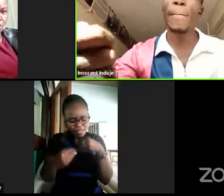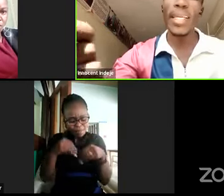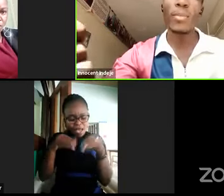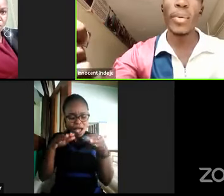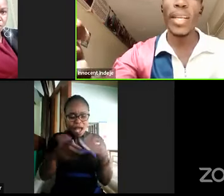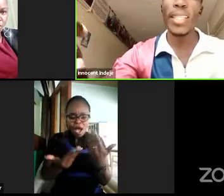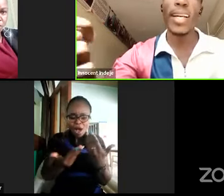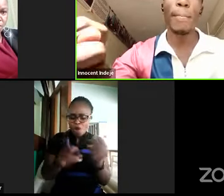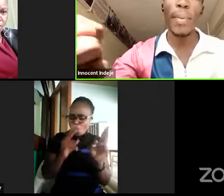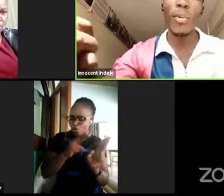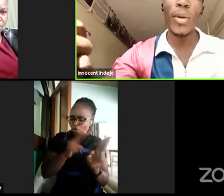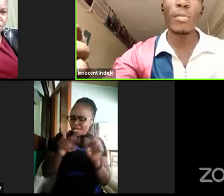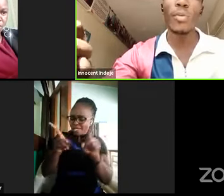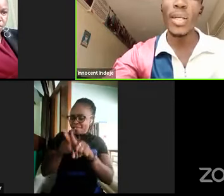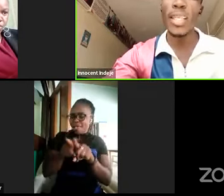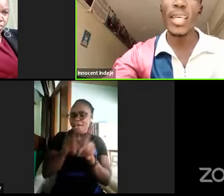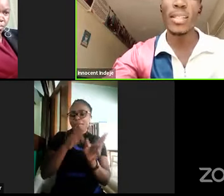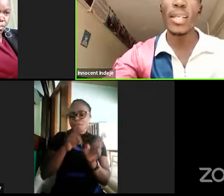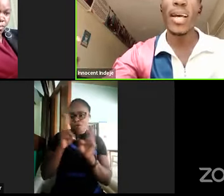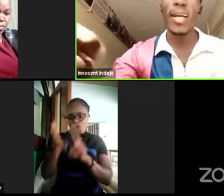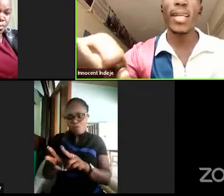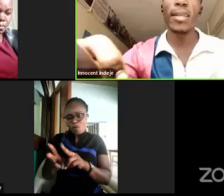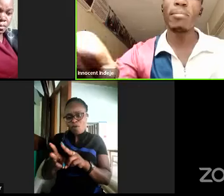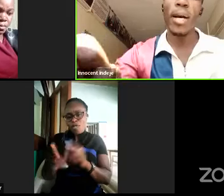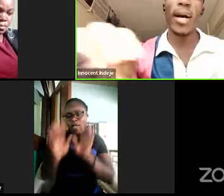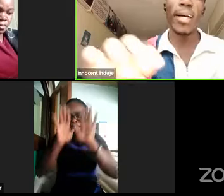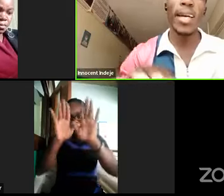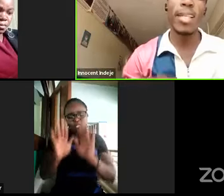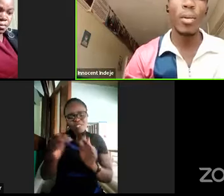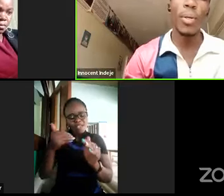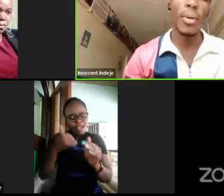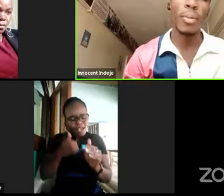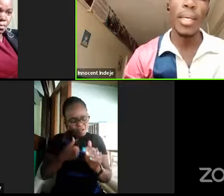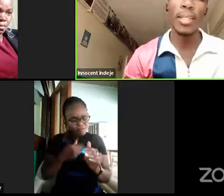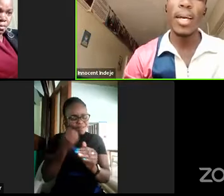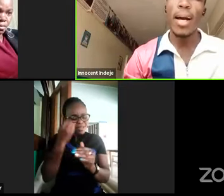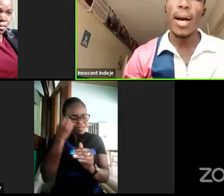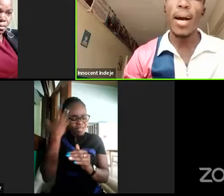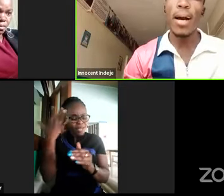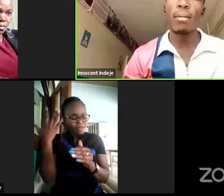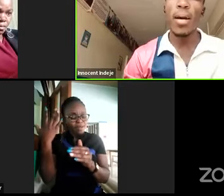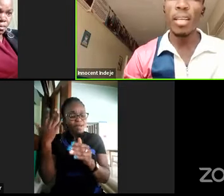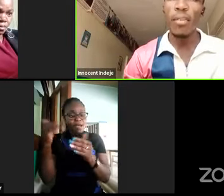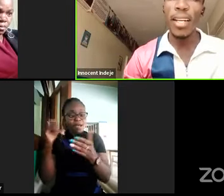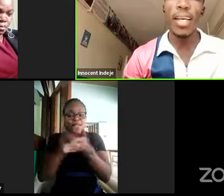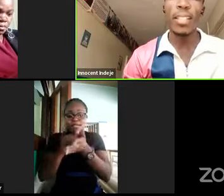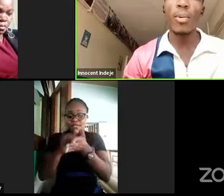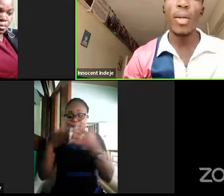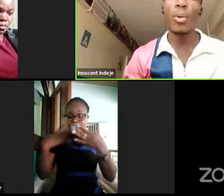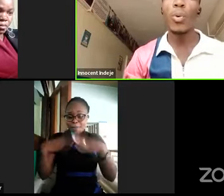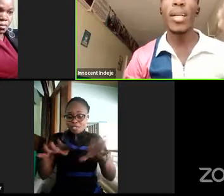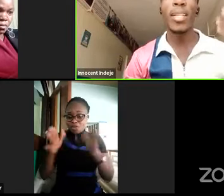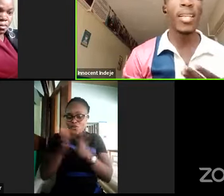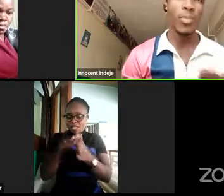better experience and a better way of doing things than the other normal human beings. As I finalize, I would like to look at the aspect